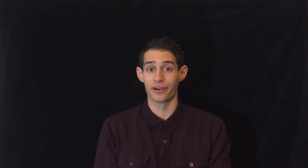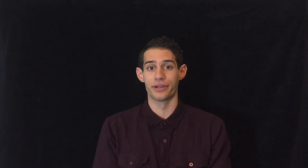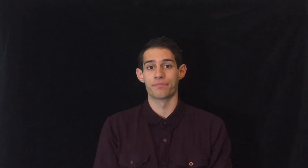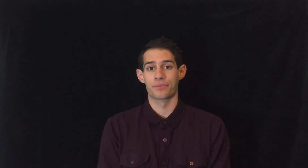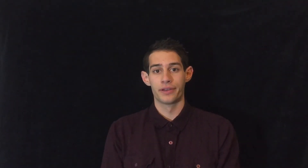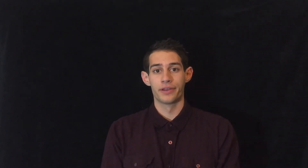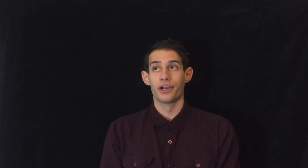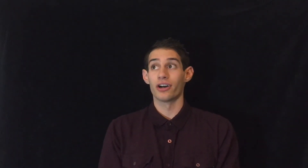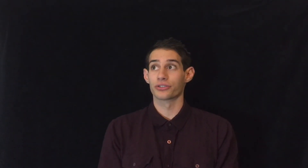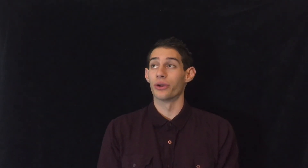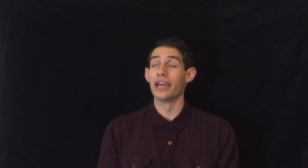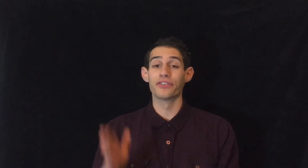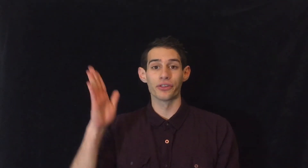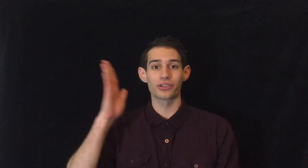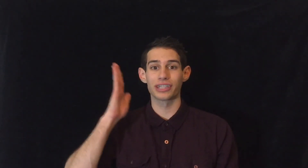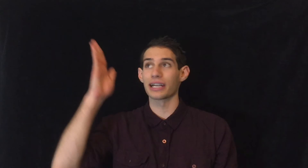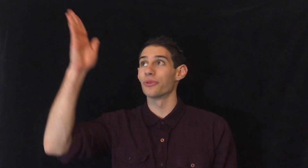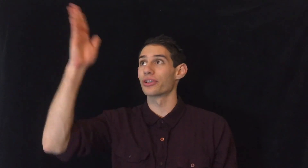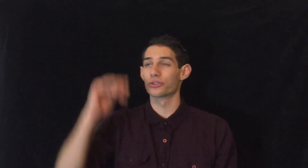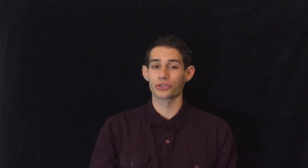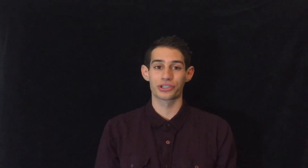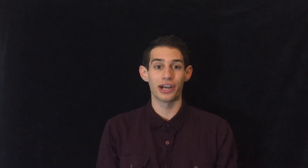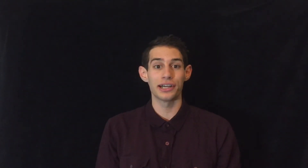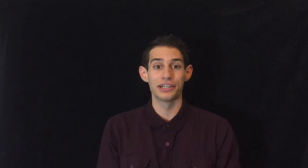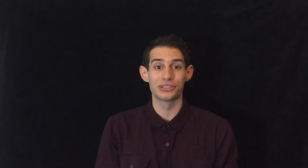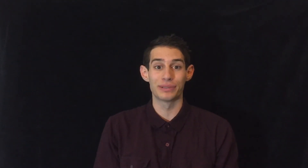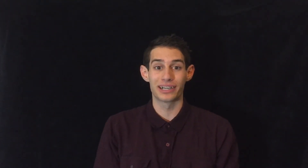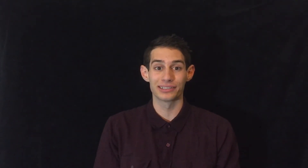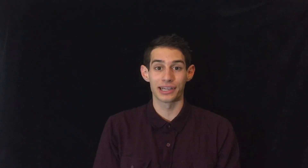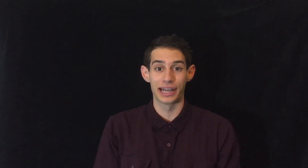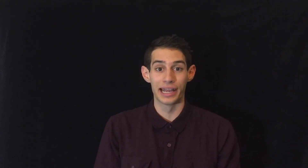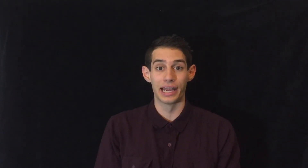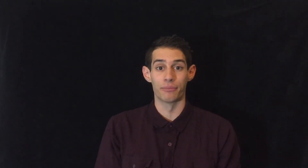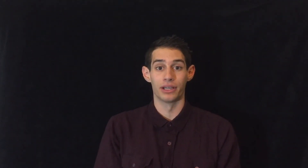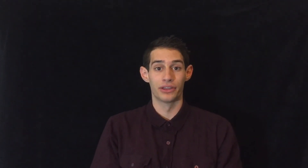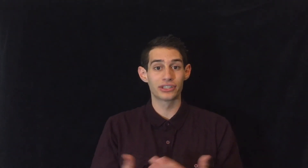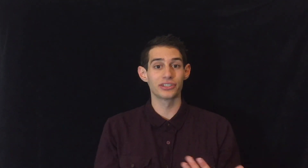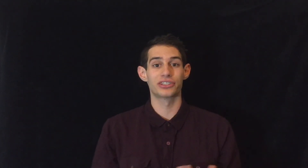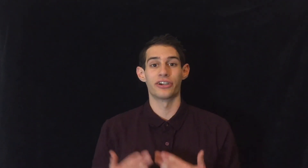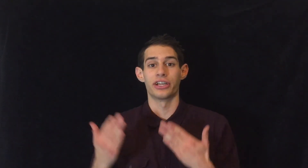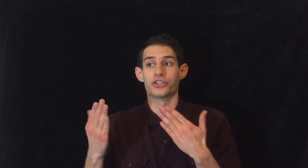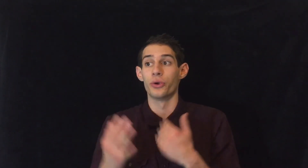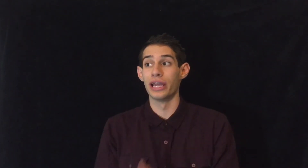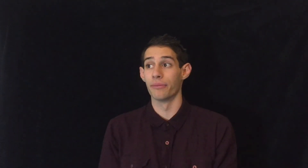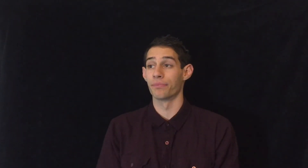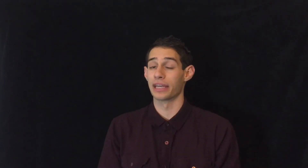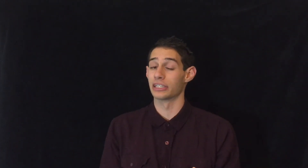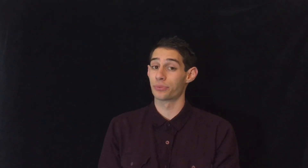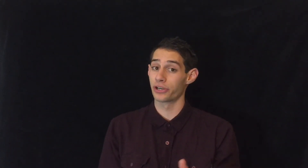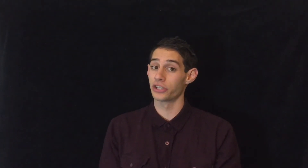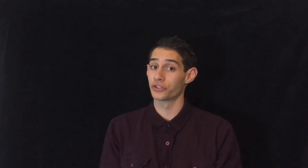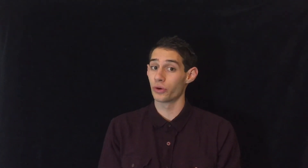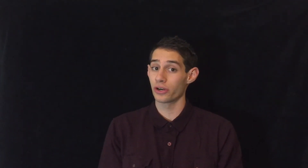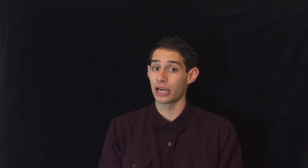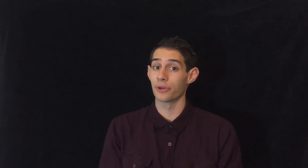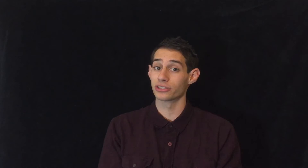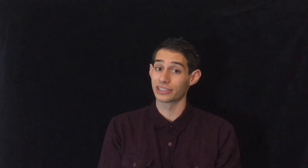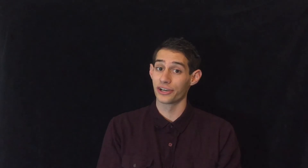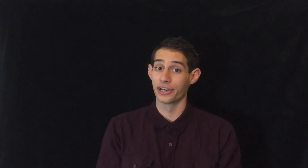fun. Also, if it looks like I'm looking towards God, it's because I am. This is a serenade to him, and as pretty as you are, I'm not